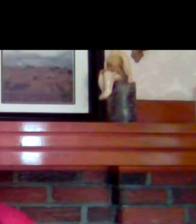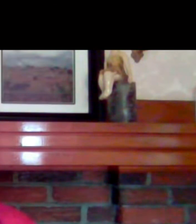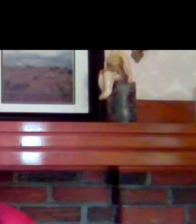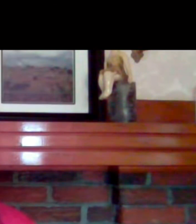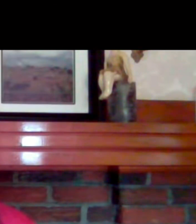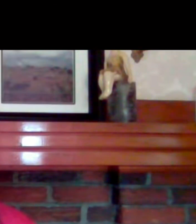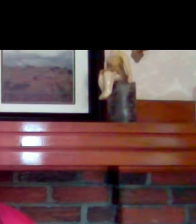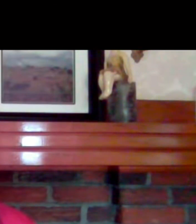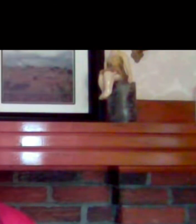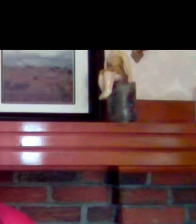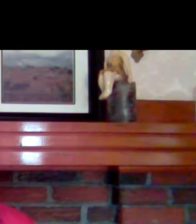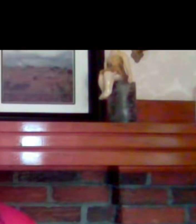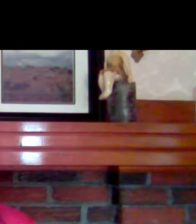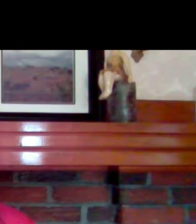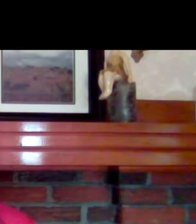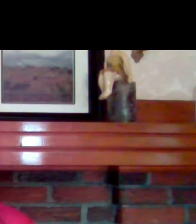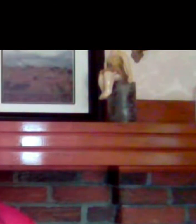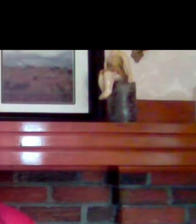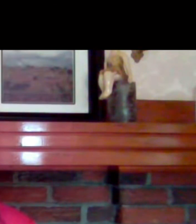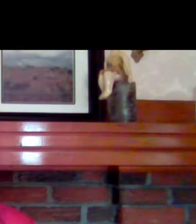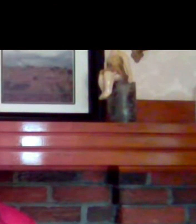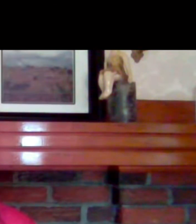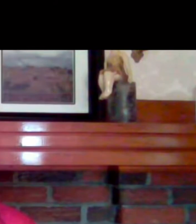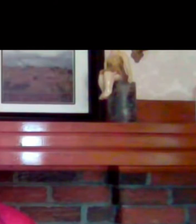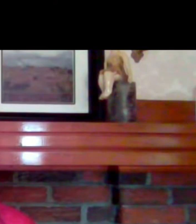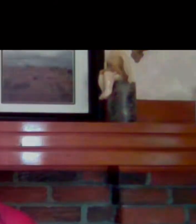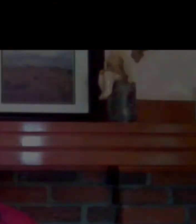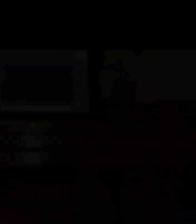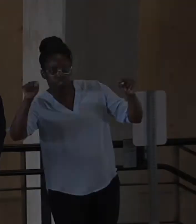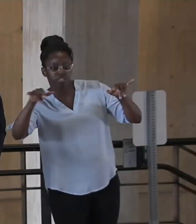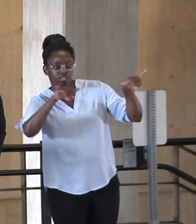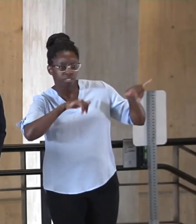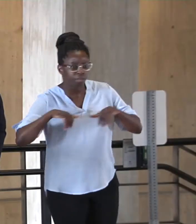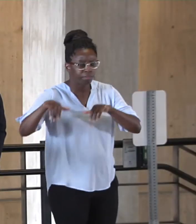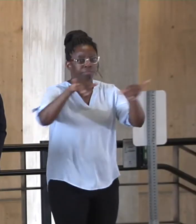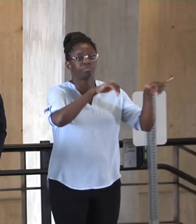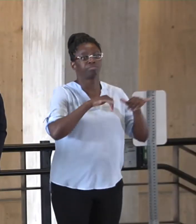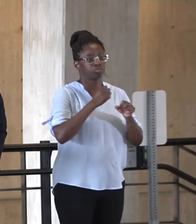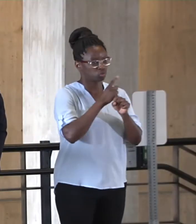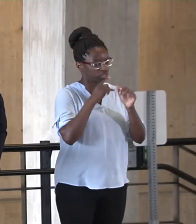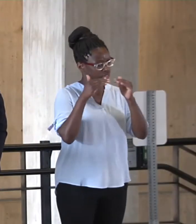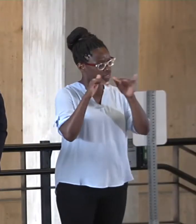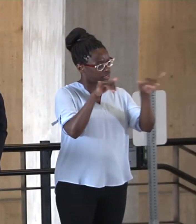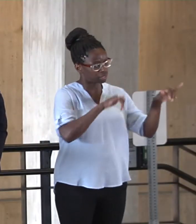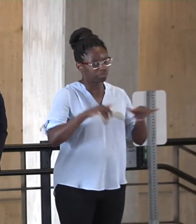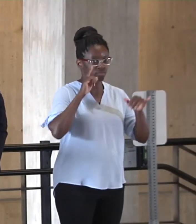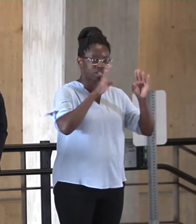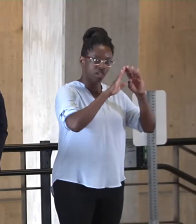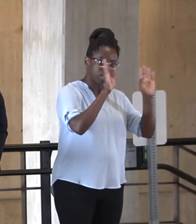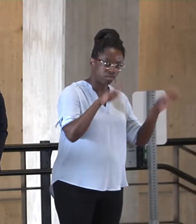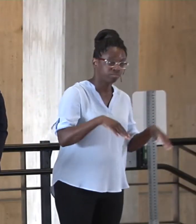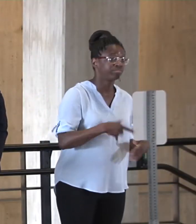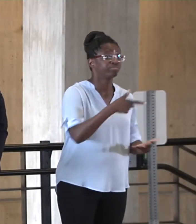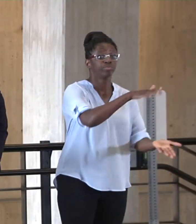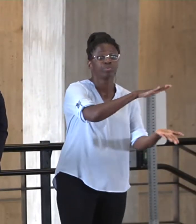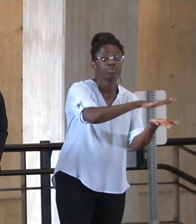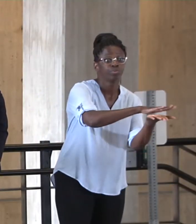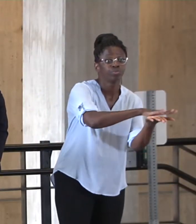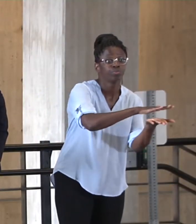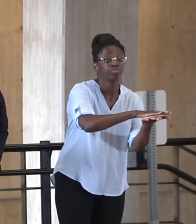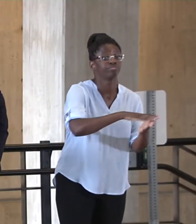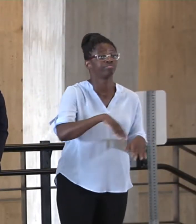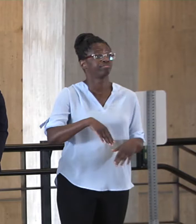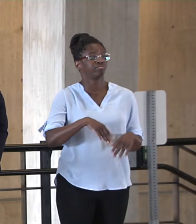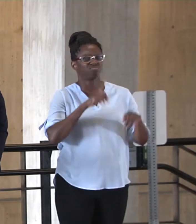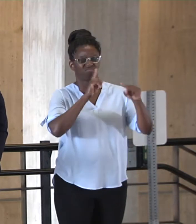Mayor Walsh introduces the city's first Chief of Equity. So the Chief of Equity is going to be somebody with a